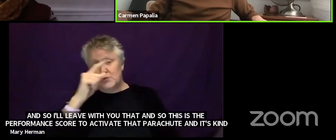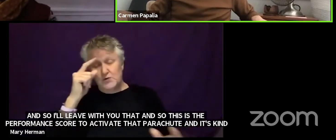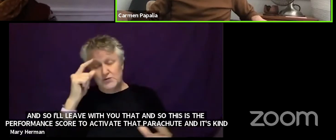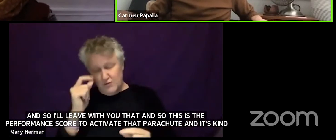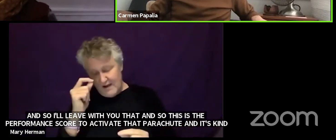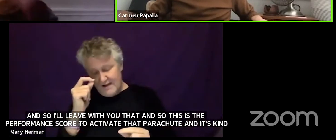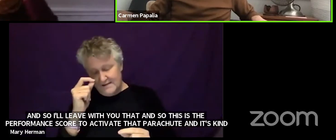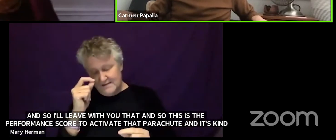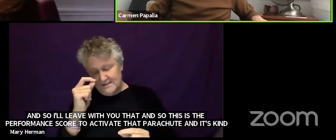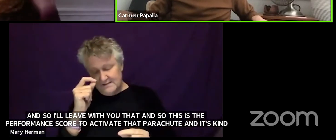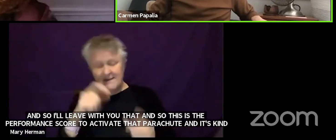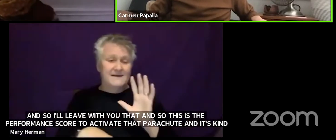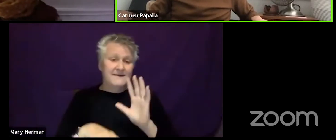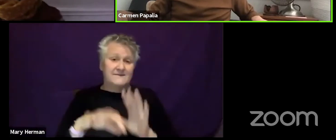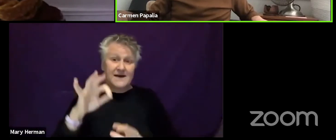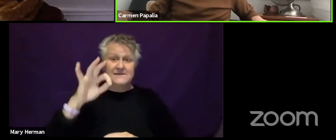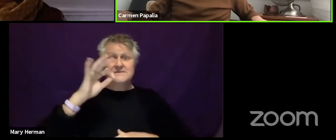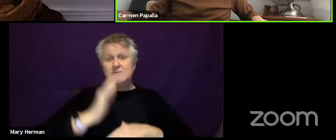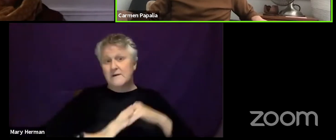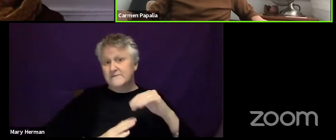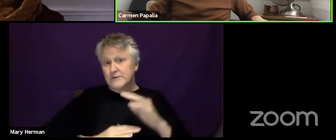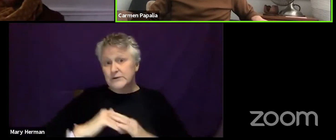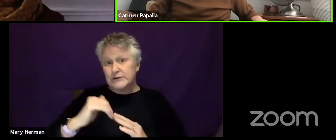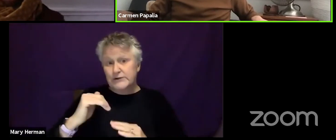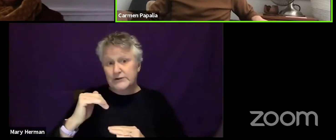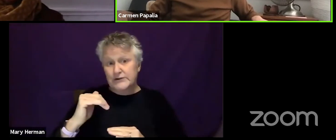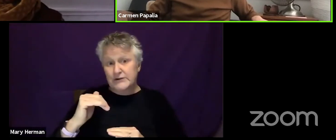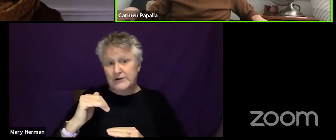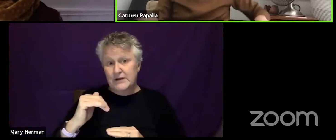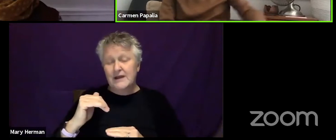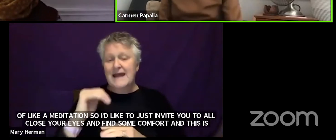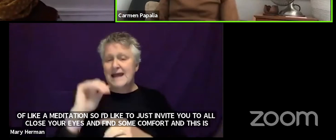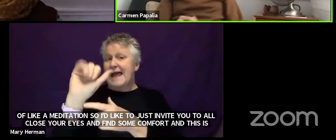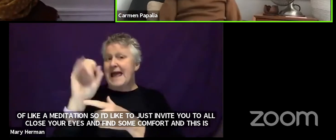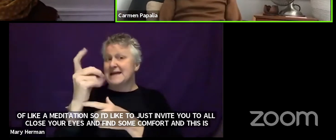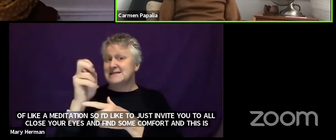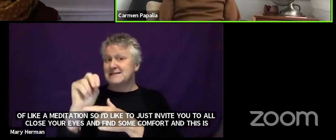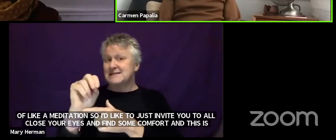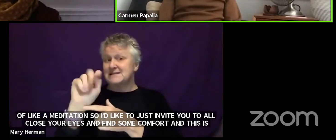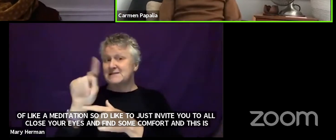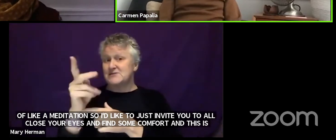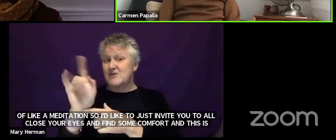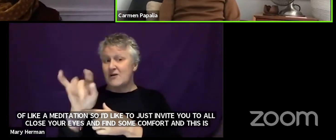comfort. And this is being read by Aislinn Thomas.